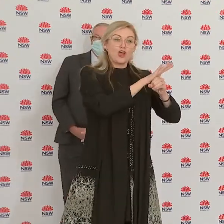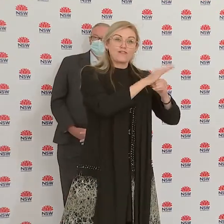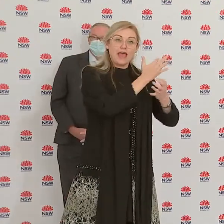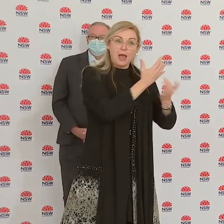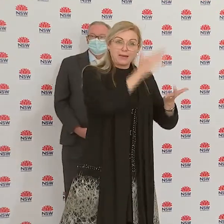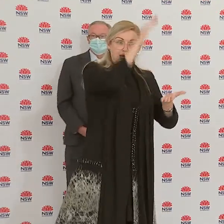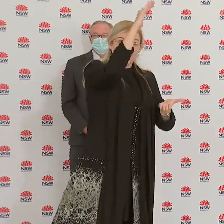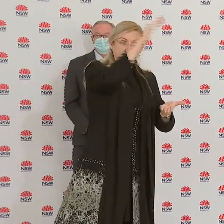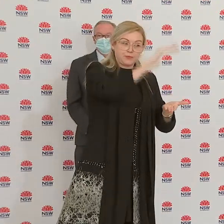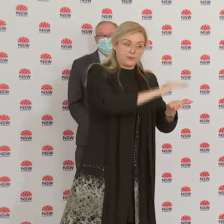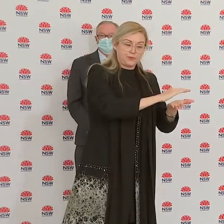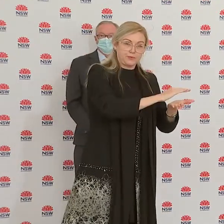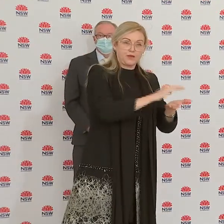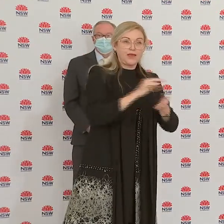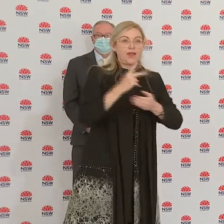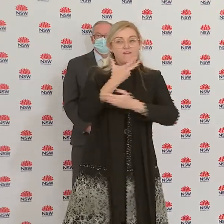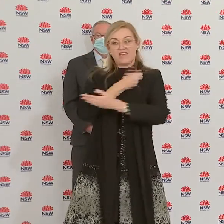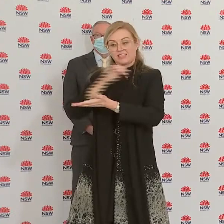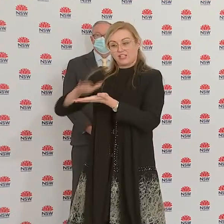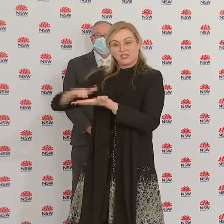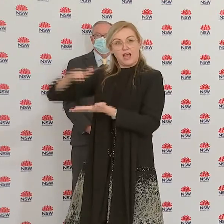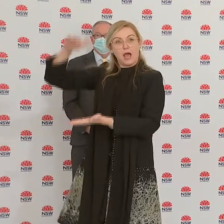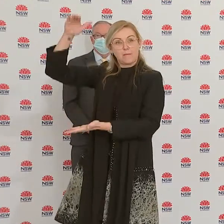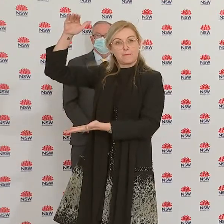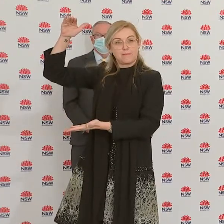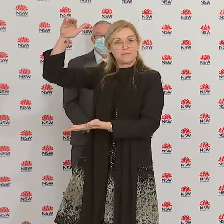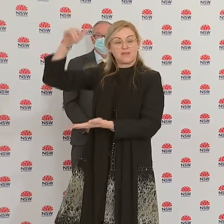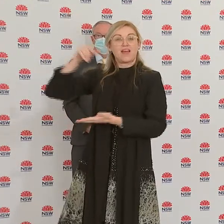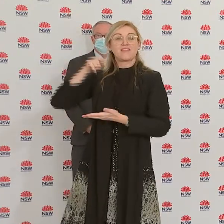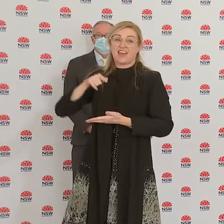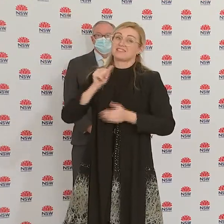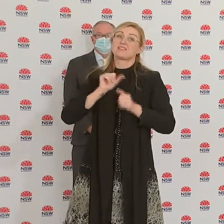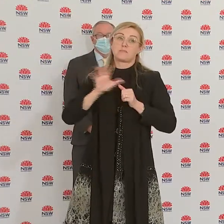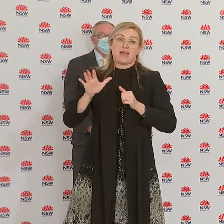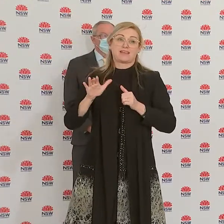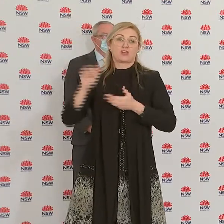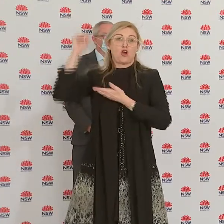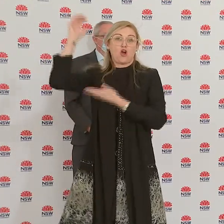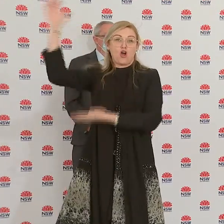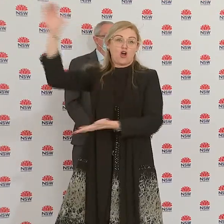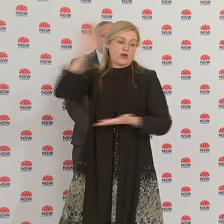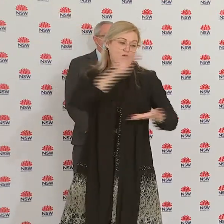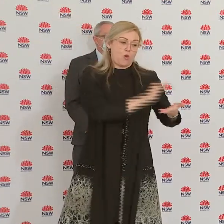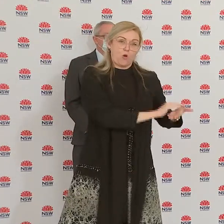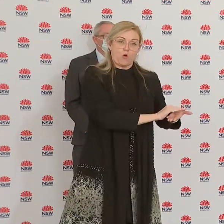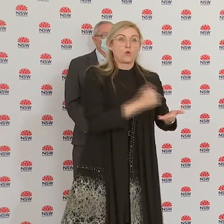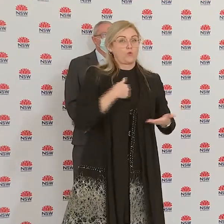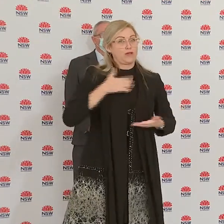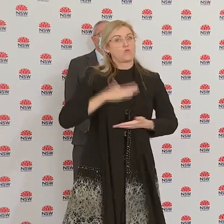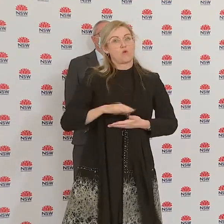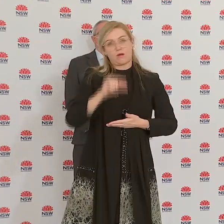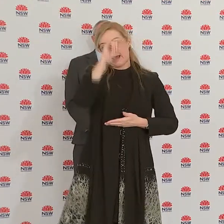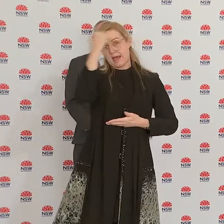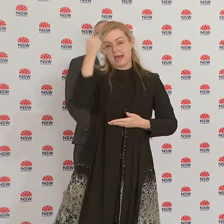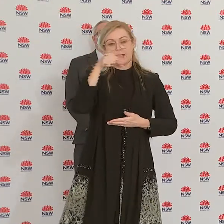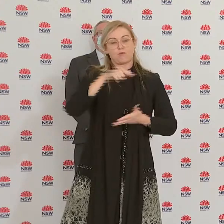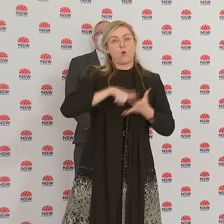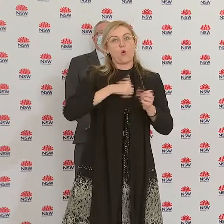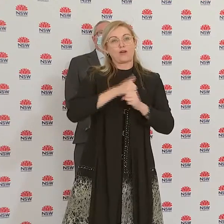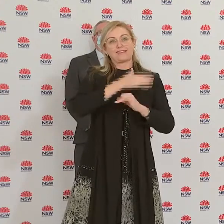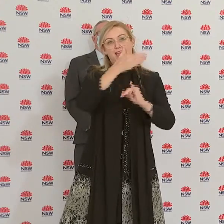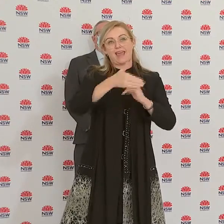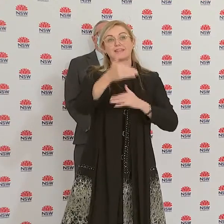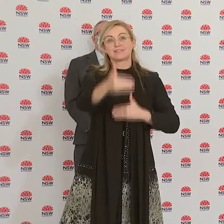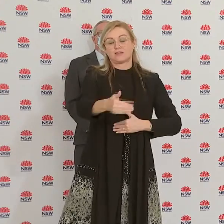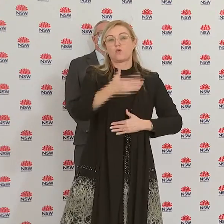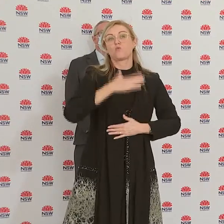and a higher rate of vaccination. That is the best outcome we can hope to achieve, and I'm really keen for us to have those goals in sight. The goal